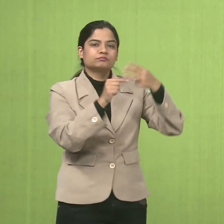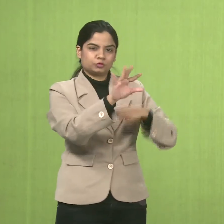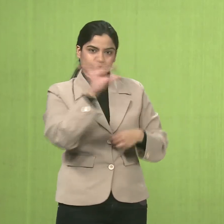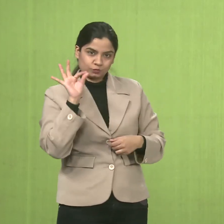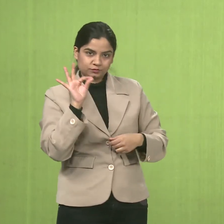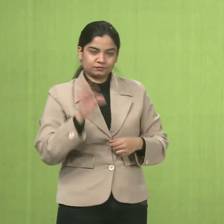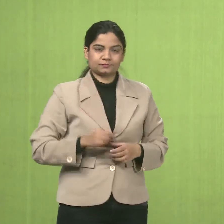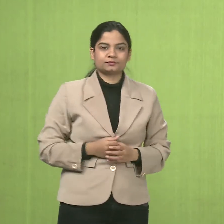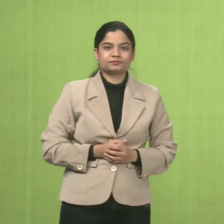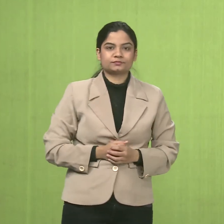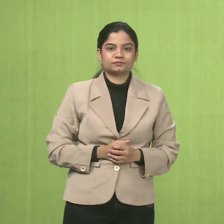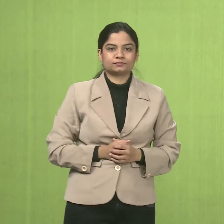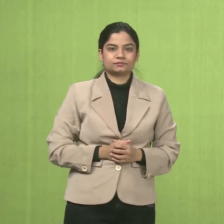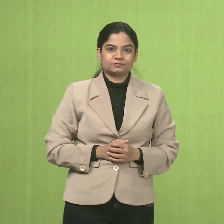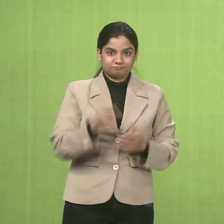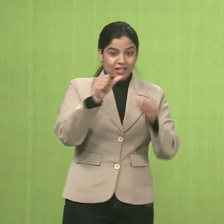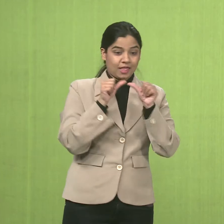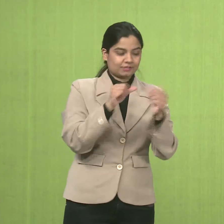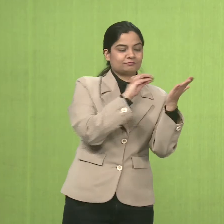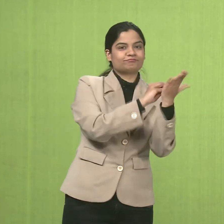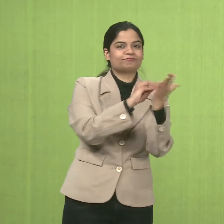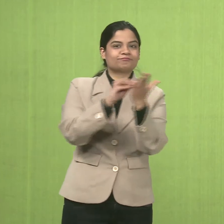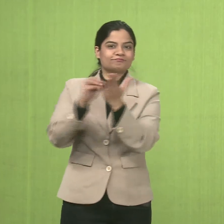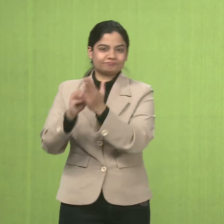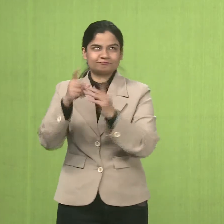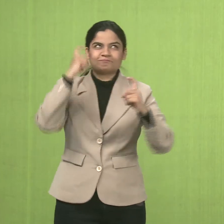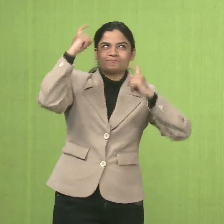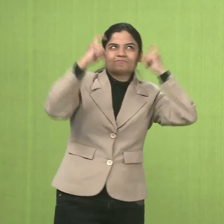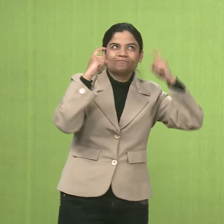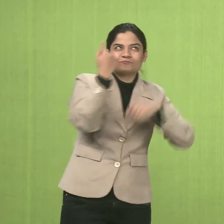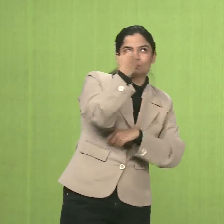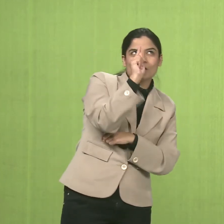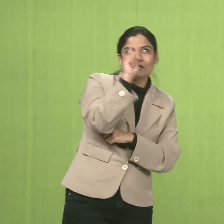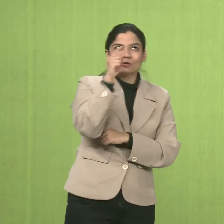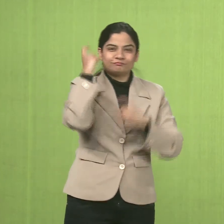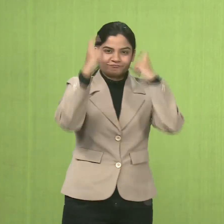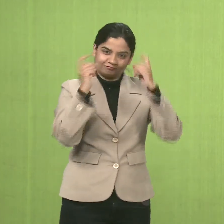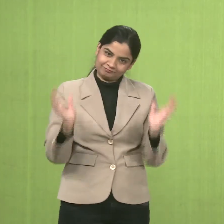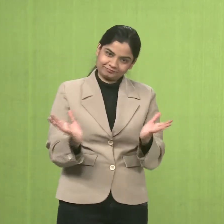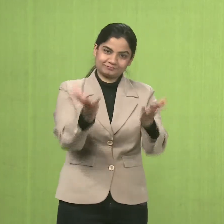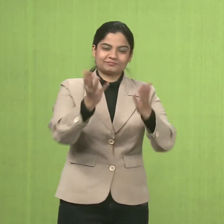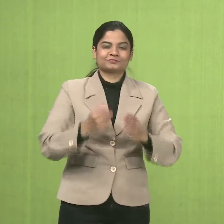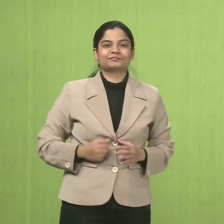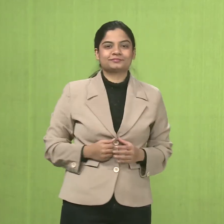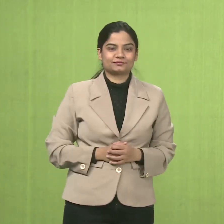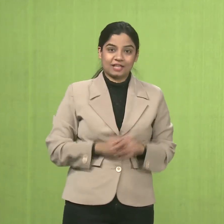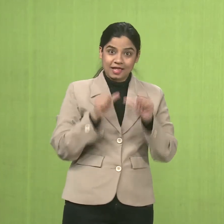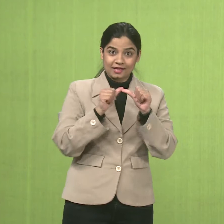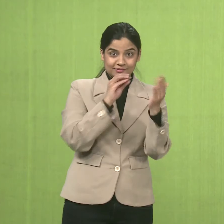You can choose from the 3 options. Now you can write down your answers. Hope you have written the right answers.